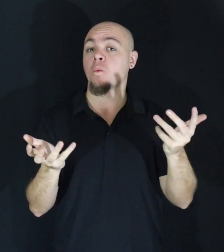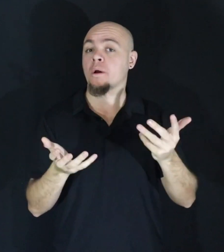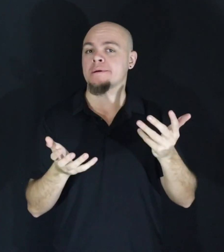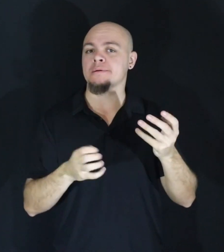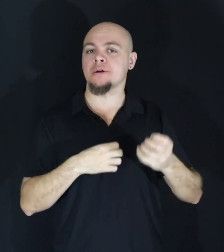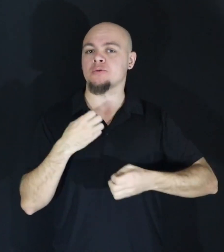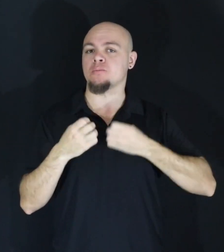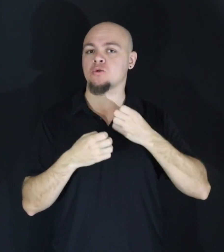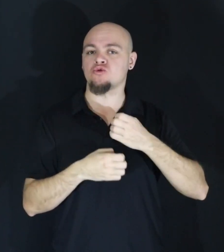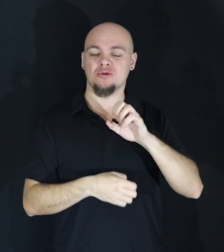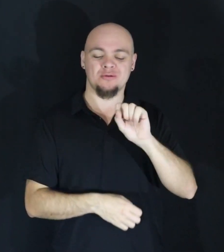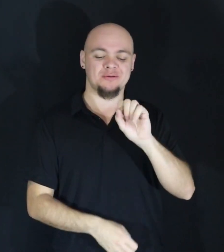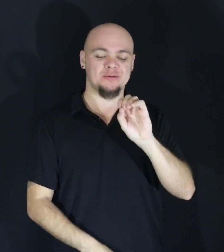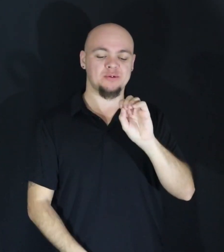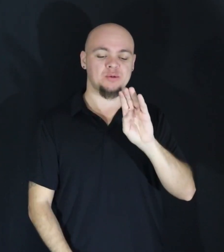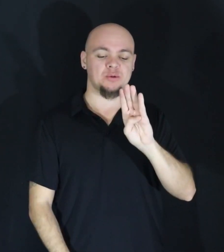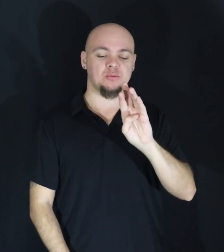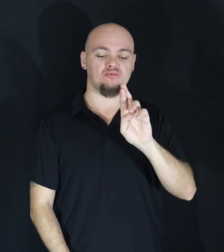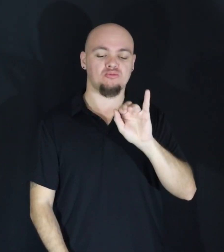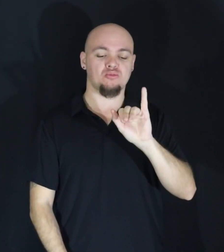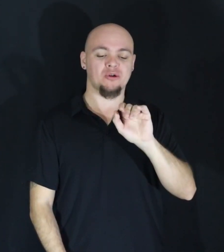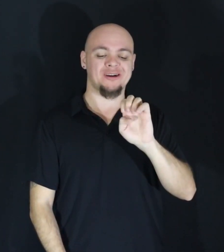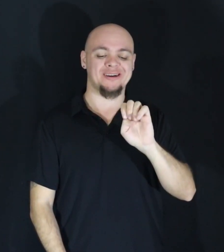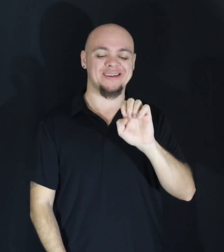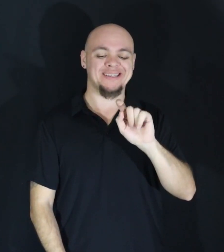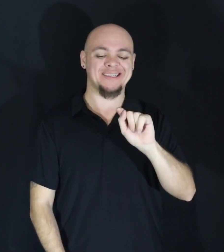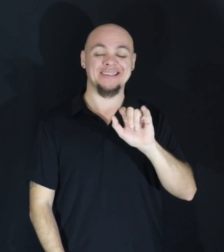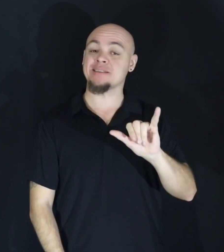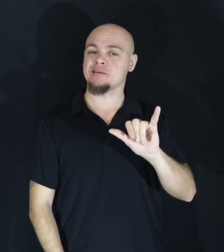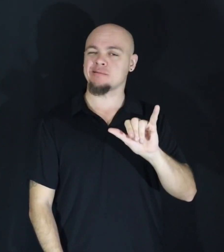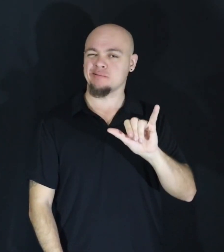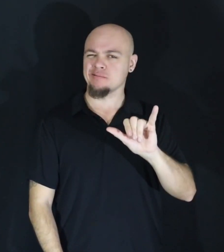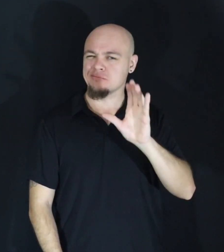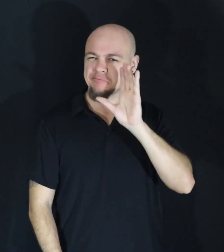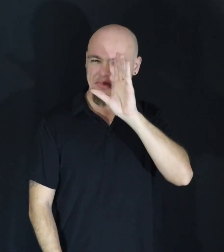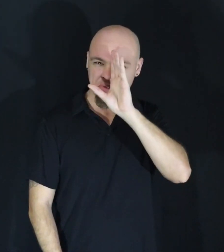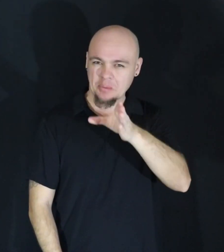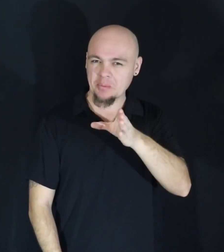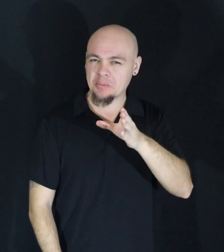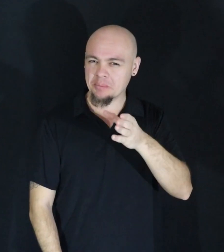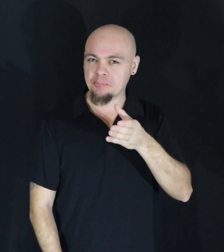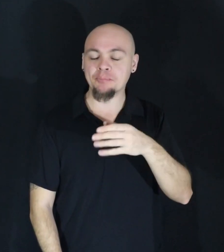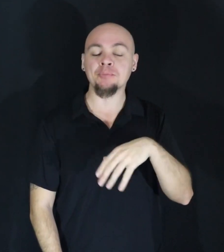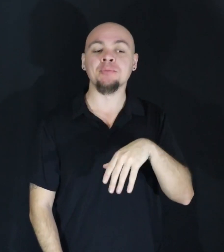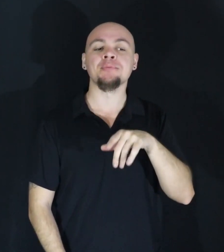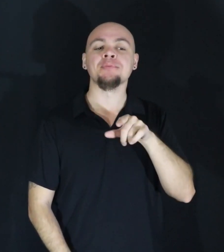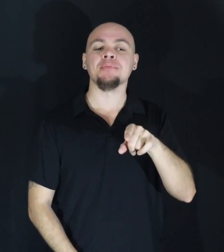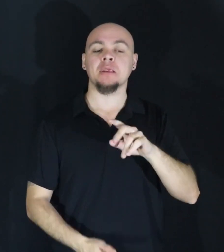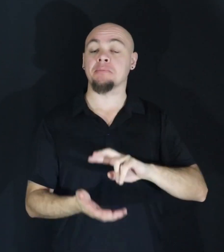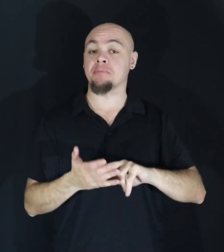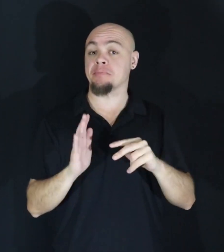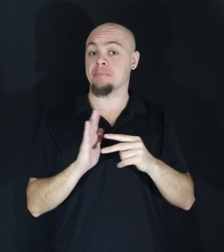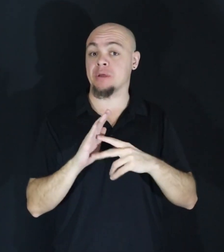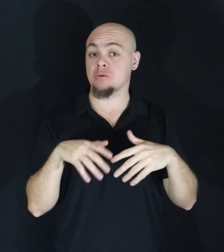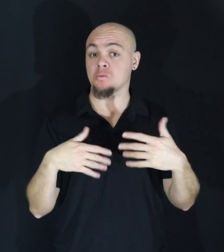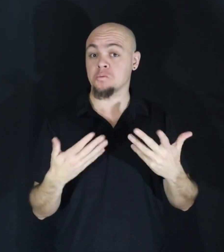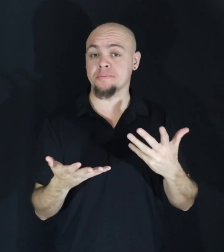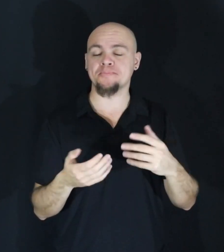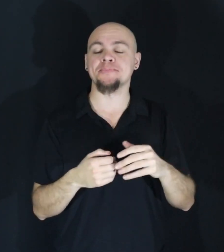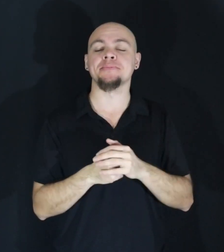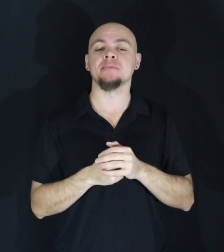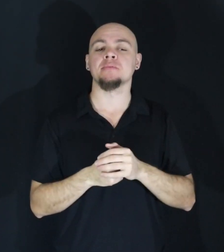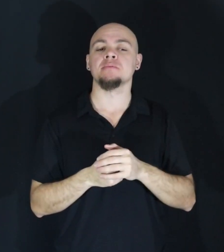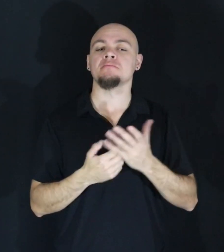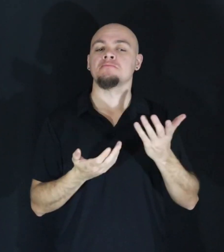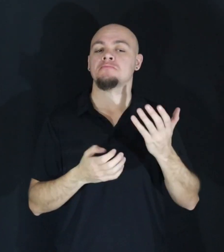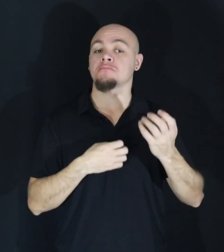emotional sobriety. And what I mean by emotional sobriety is to finally be free